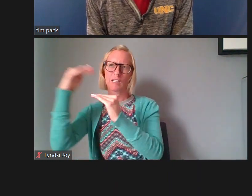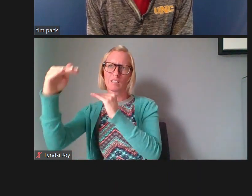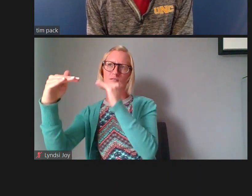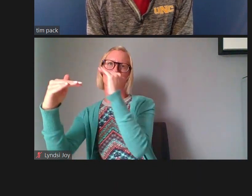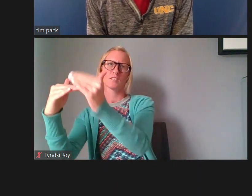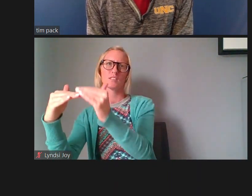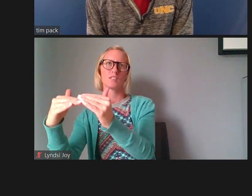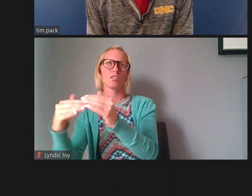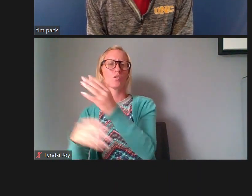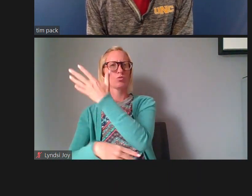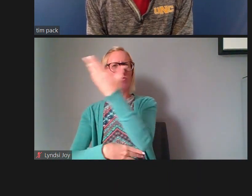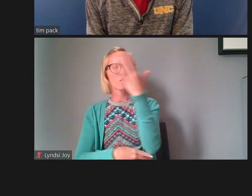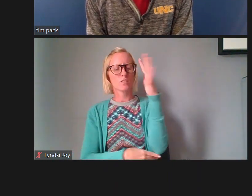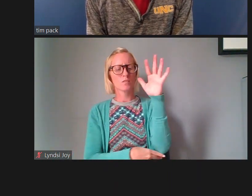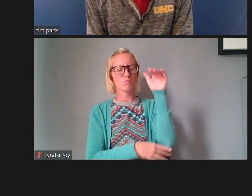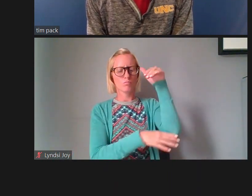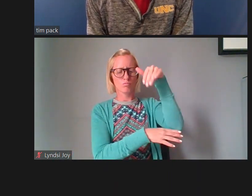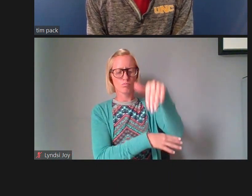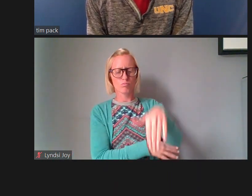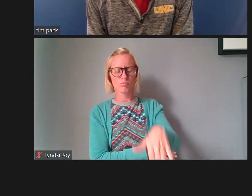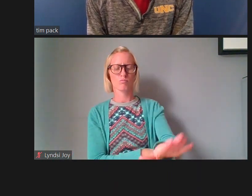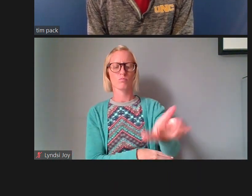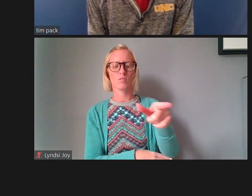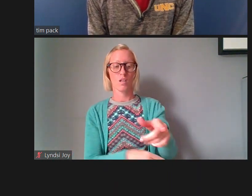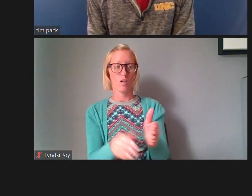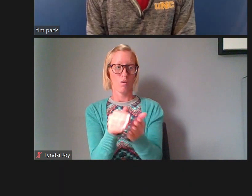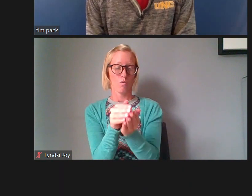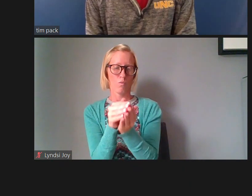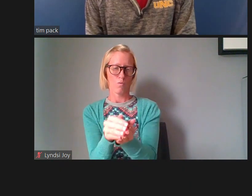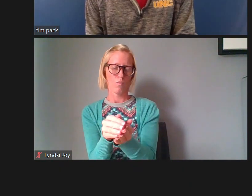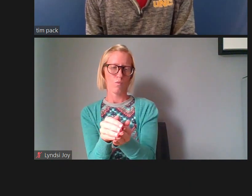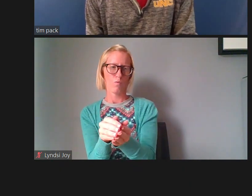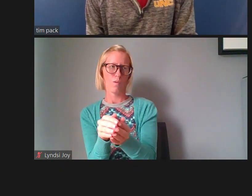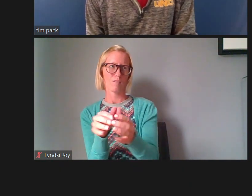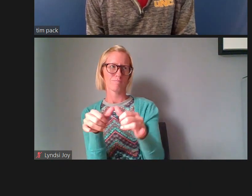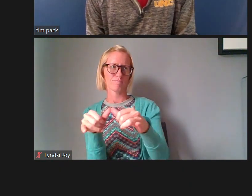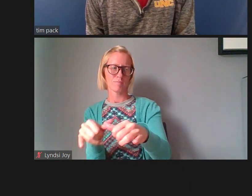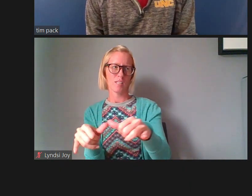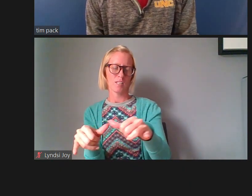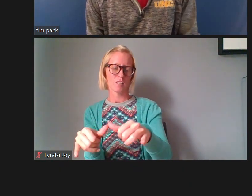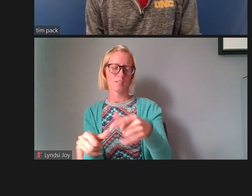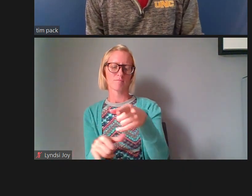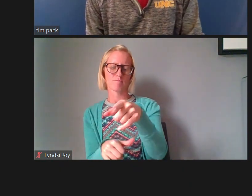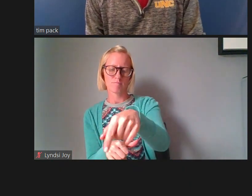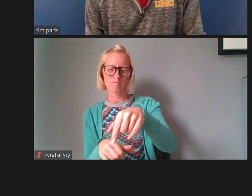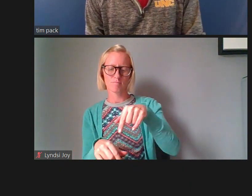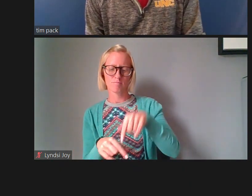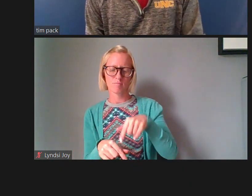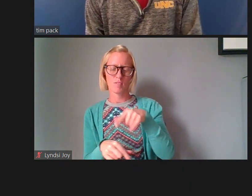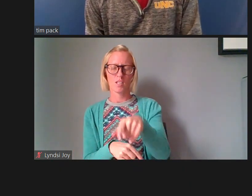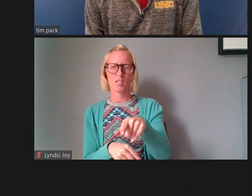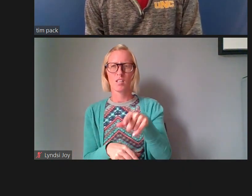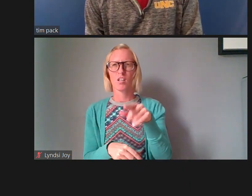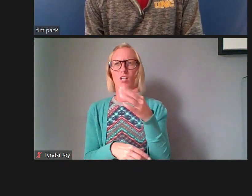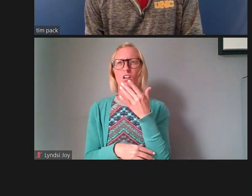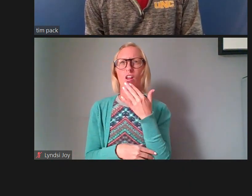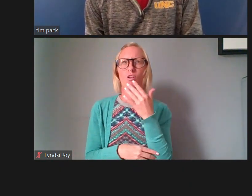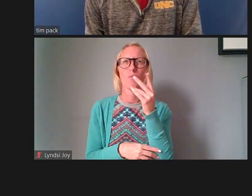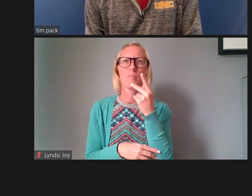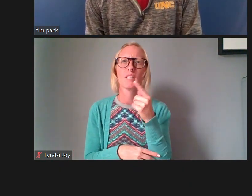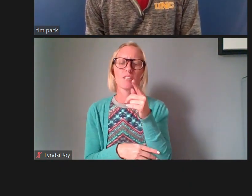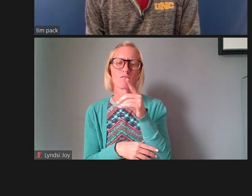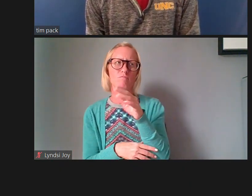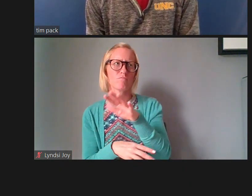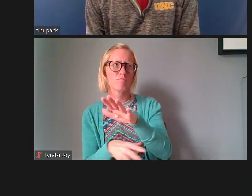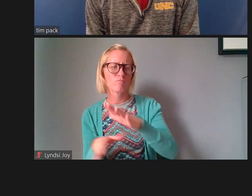slope. Forward there, the length of the boat, a tamer descent, tree-clad, with hints of pink, and then the jungly flat